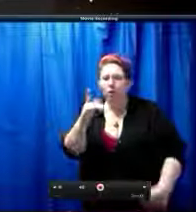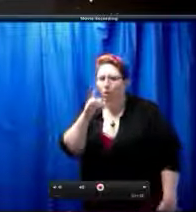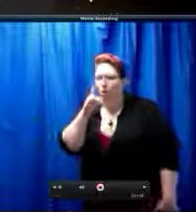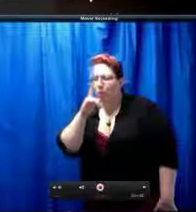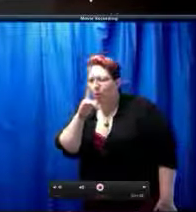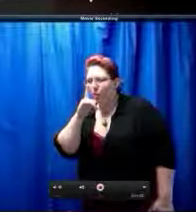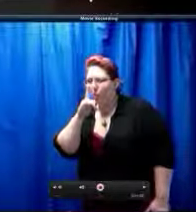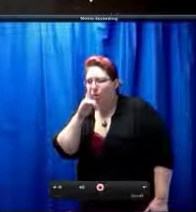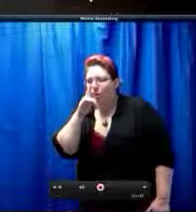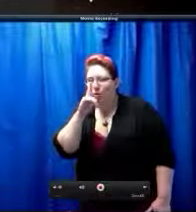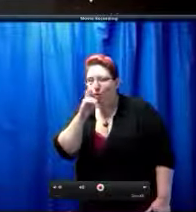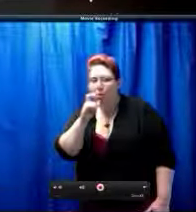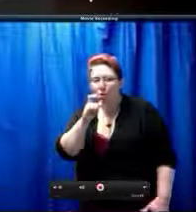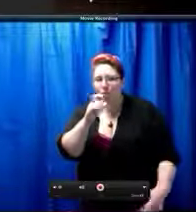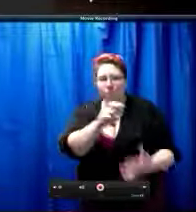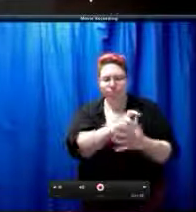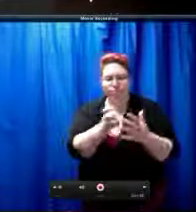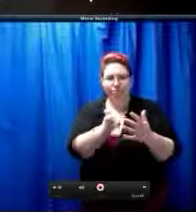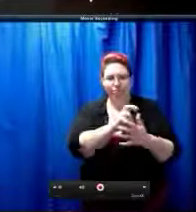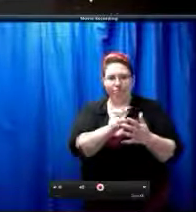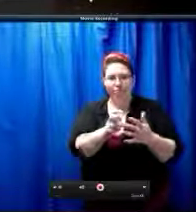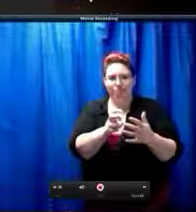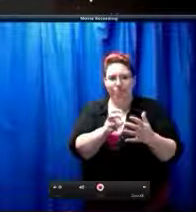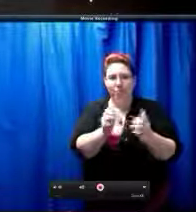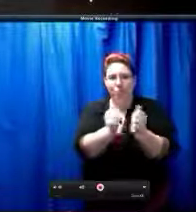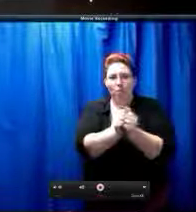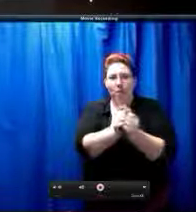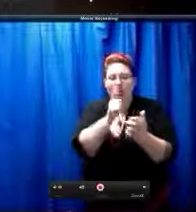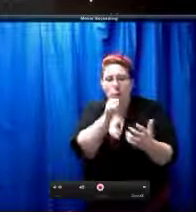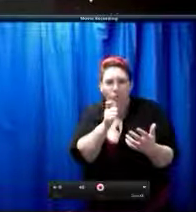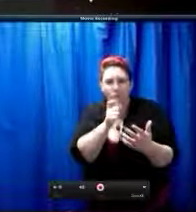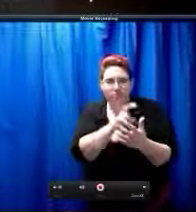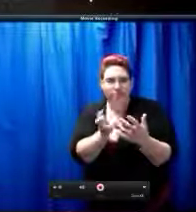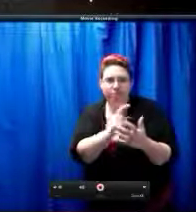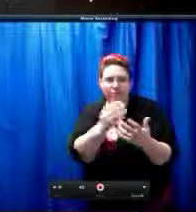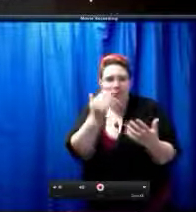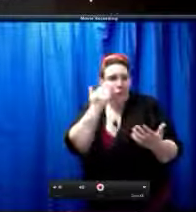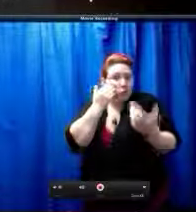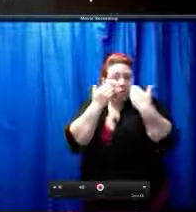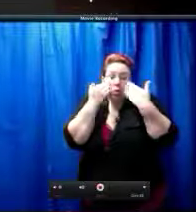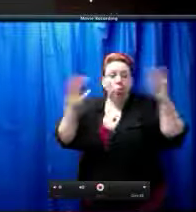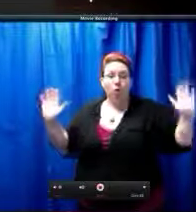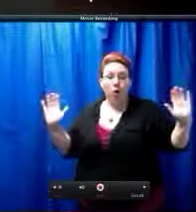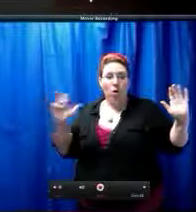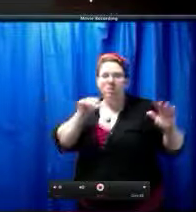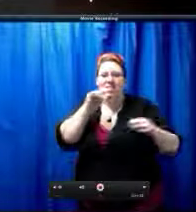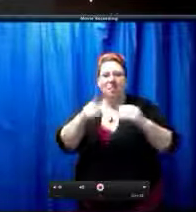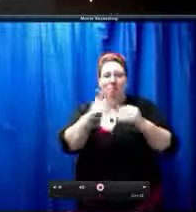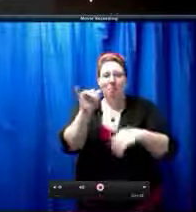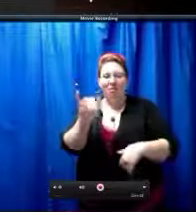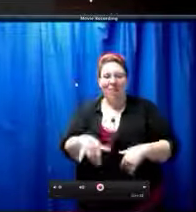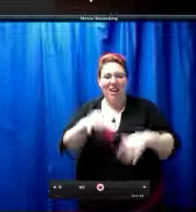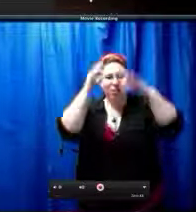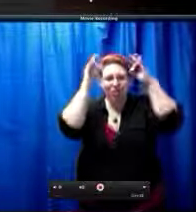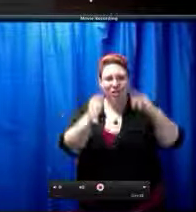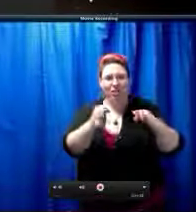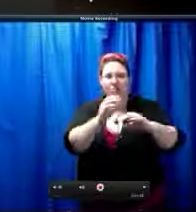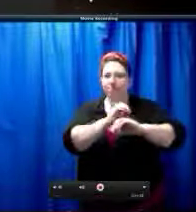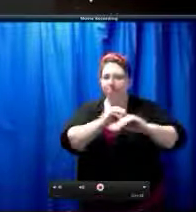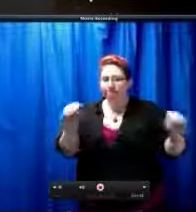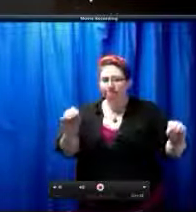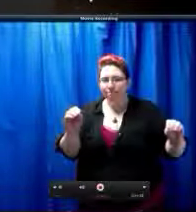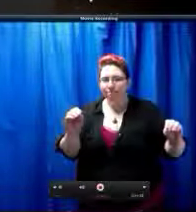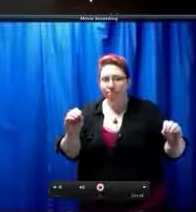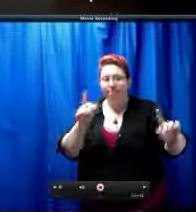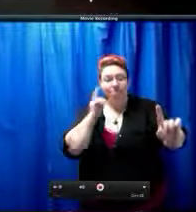start, okay? So talk about those, vaccines, talk about being really careful with what you're doing and making some good choices.